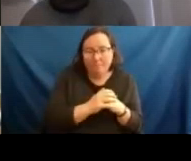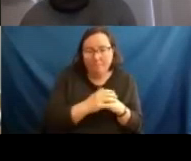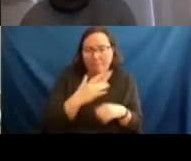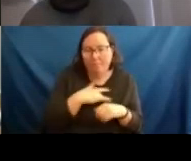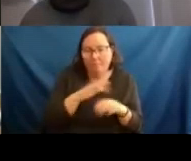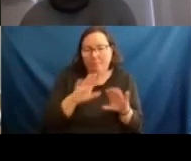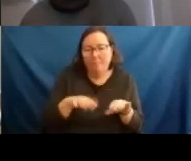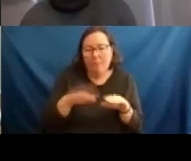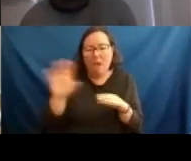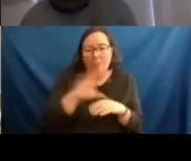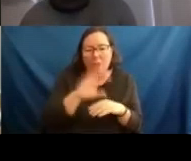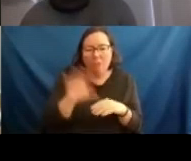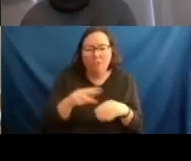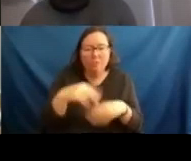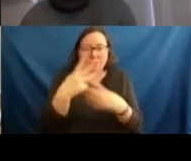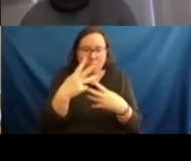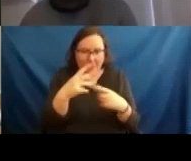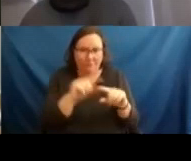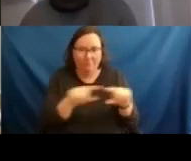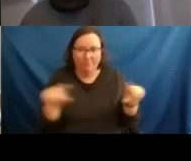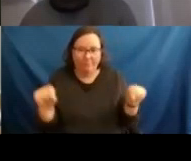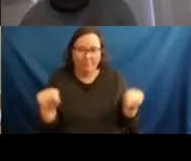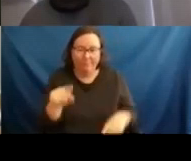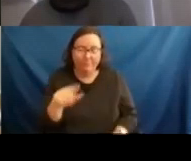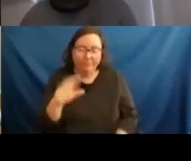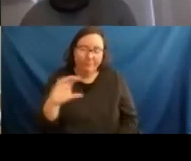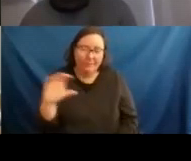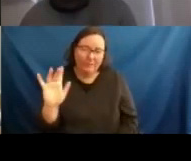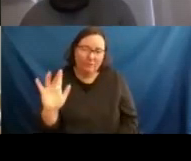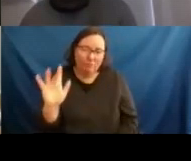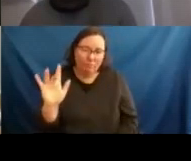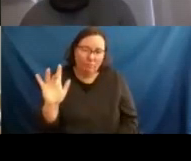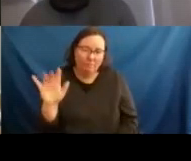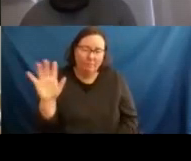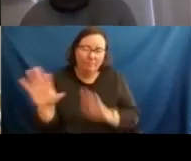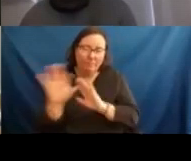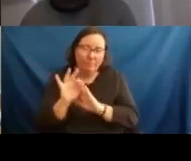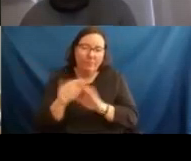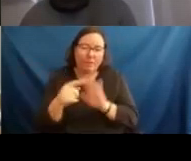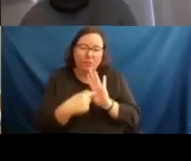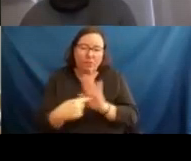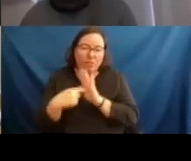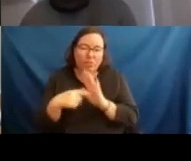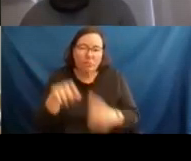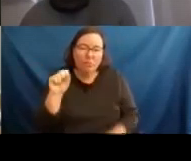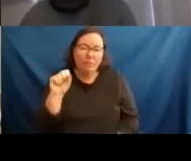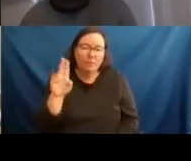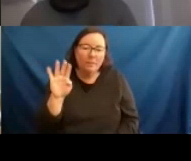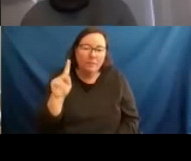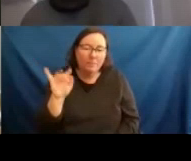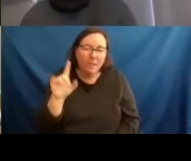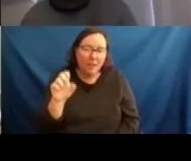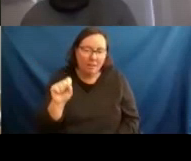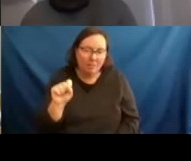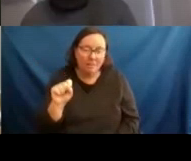bottom of your Zoom screen. There will be a closed captions button. Click on that and select show subtitle. You can adjust